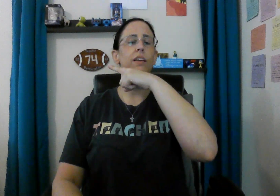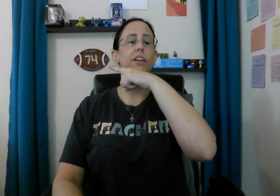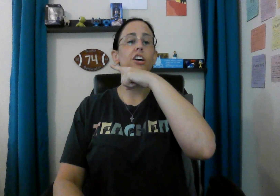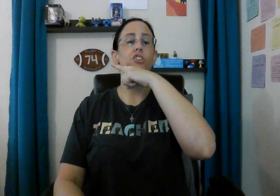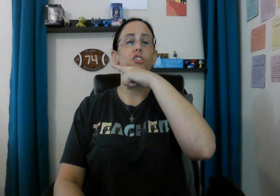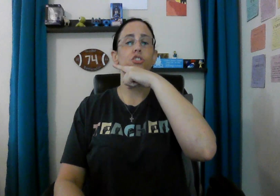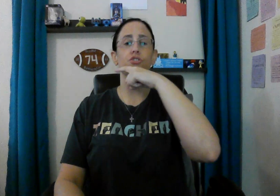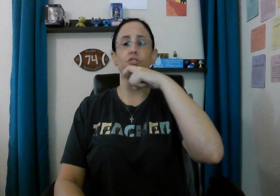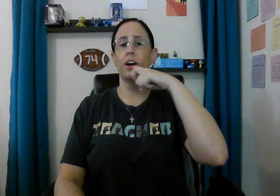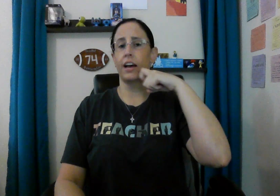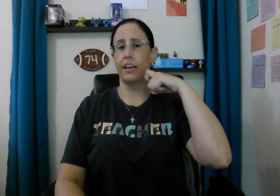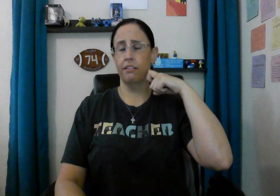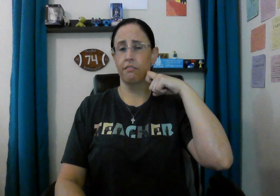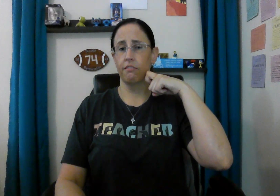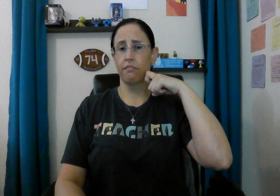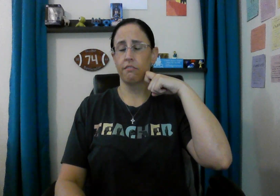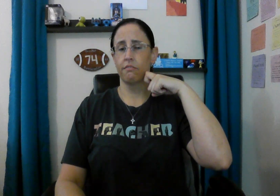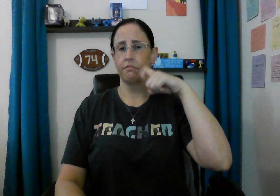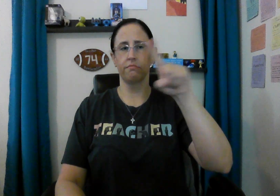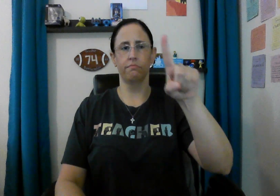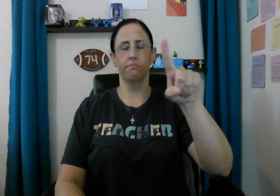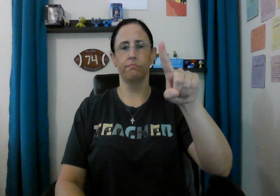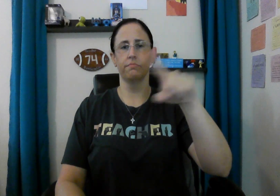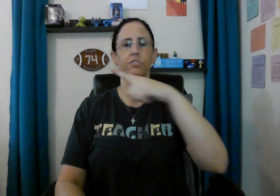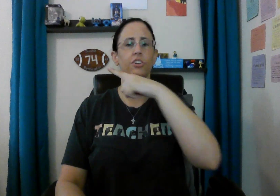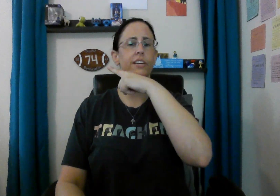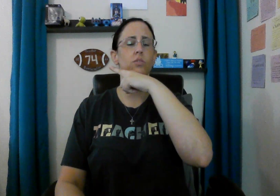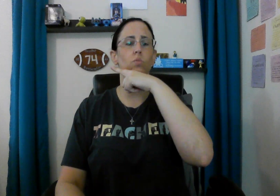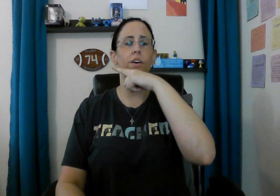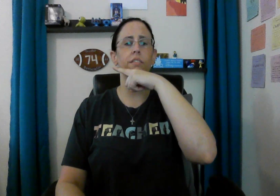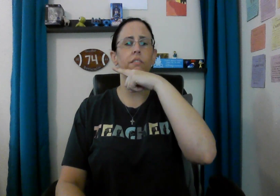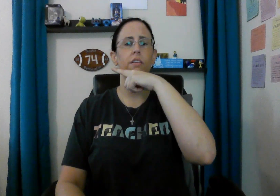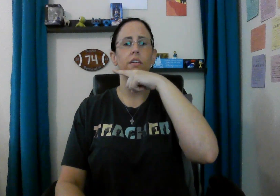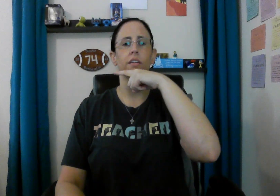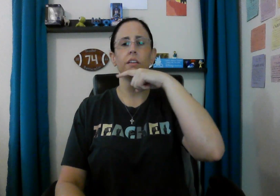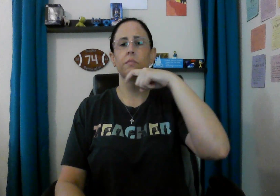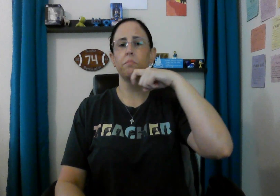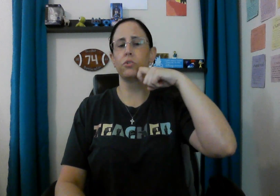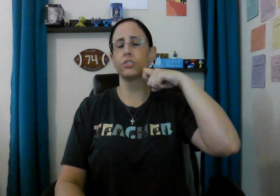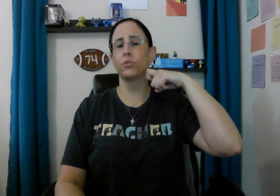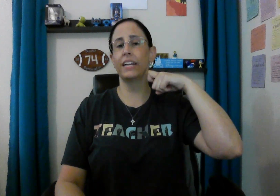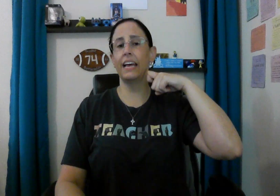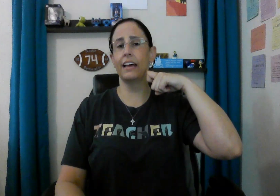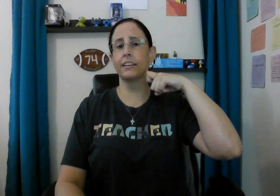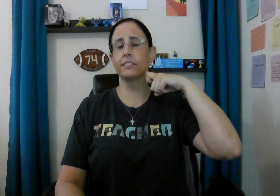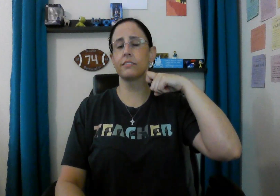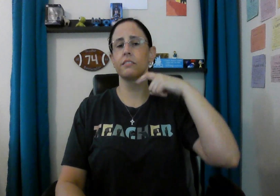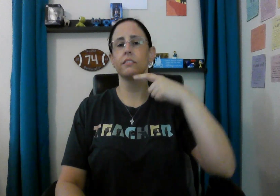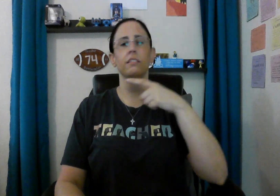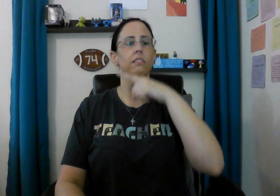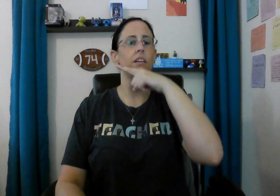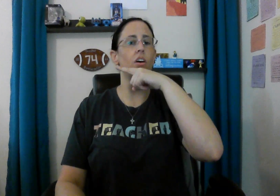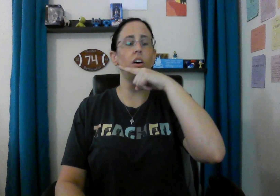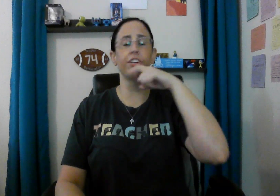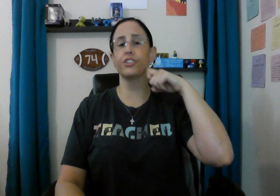Then dry, start as a 1, pull to an X on your